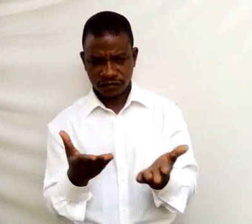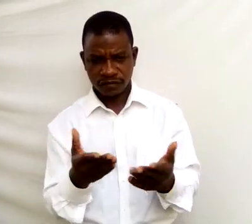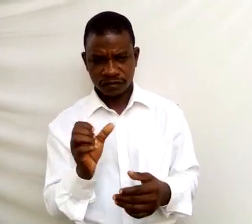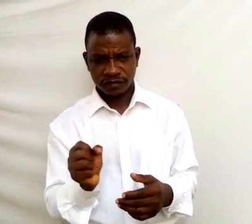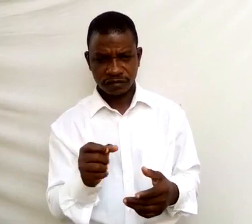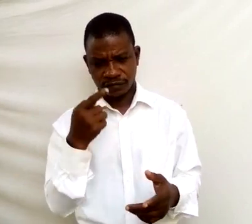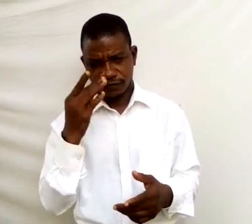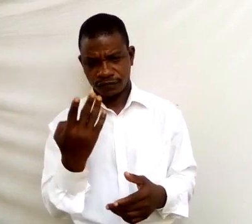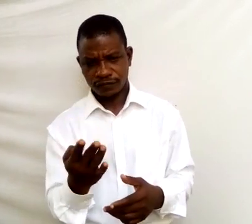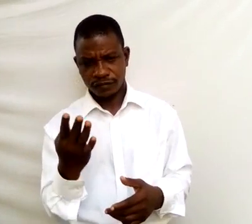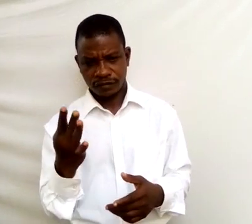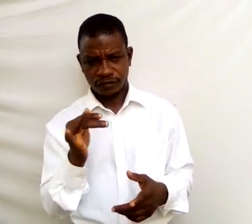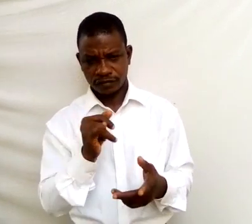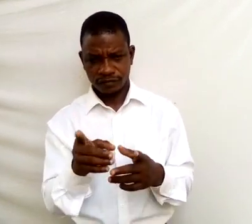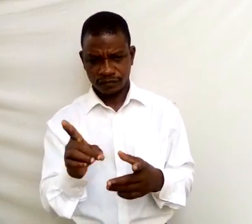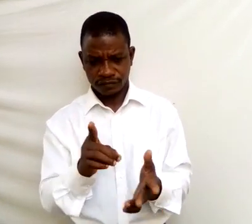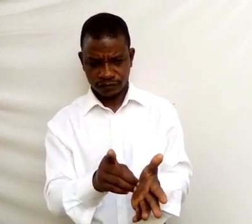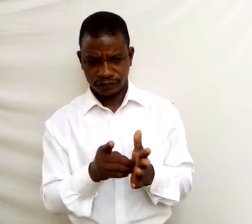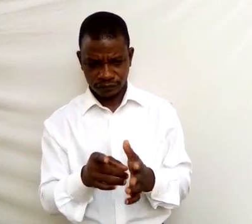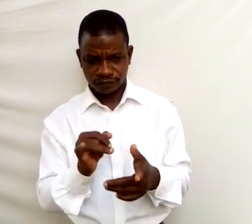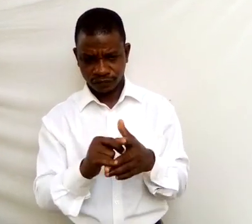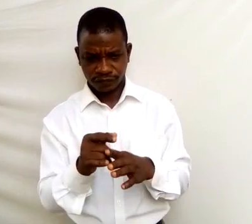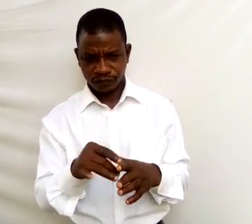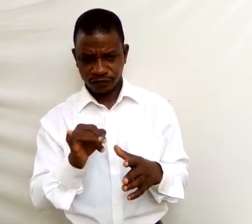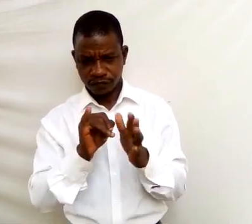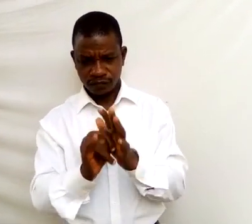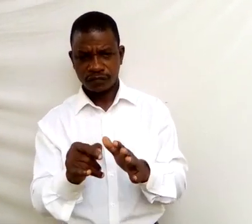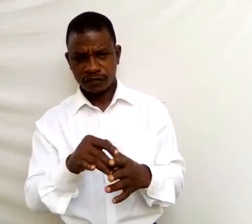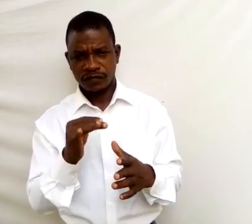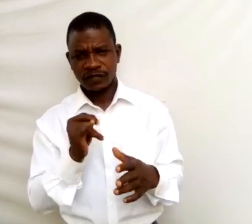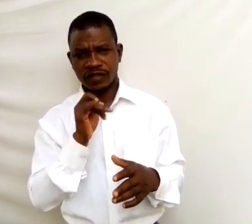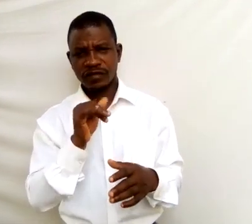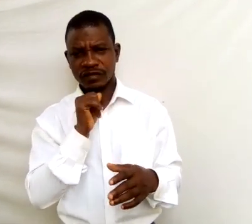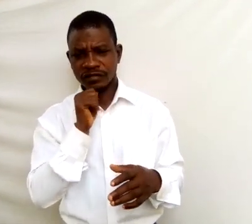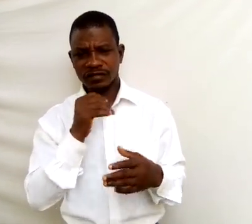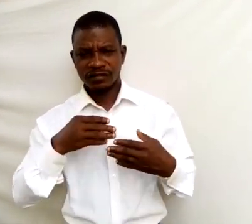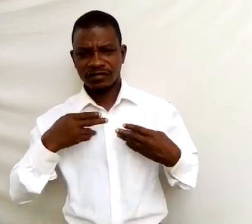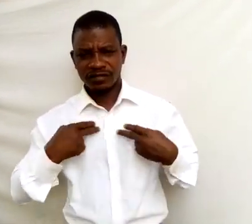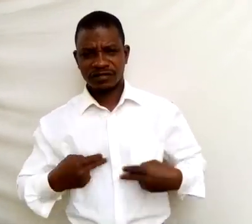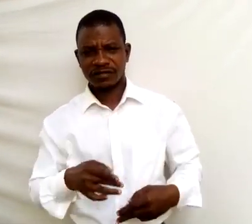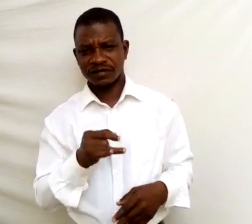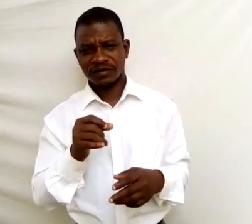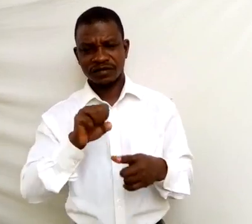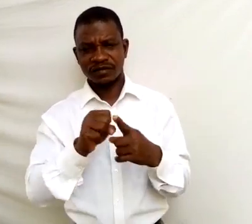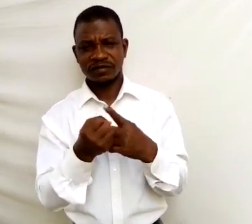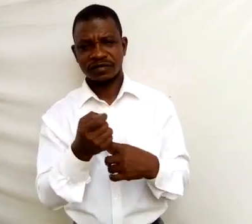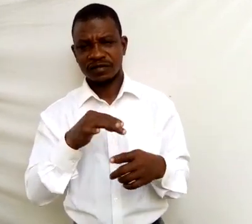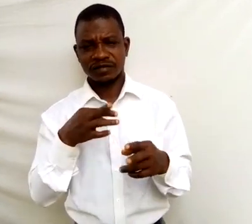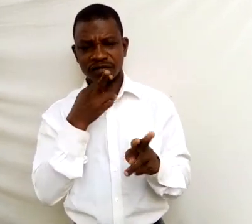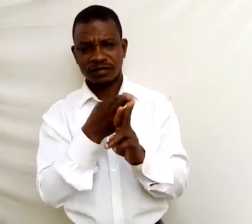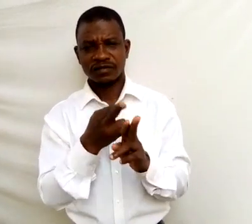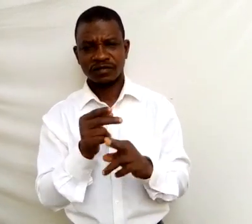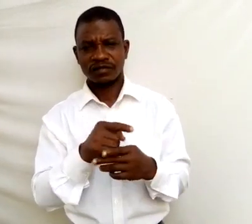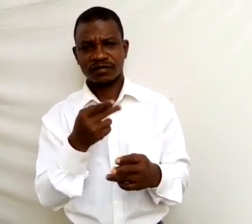4. Deficit budgets indicate an unhealthy economic situation as a result of increased amount